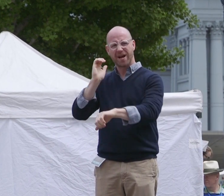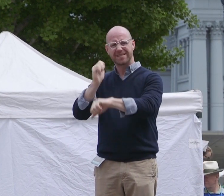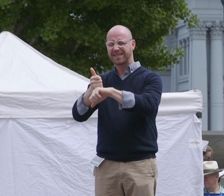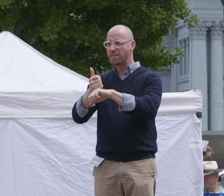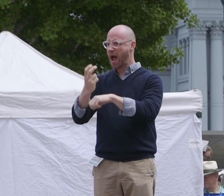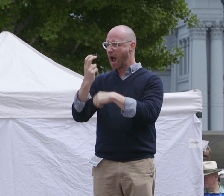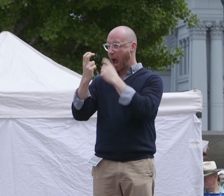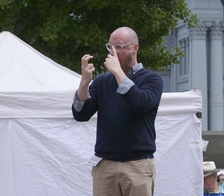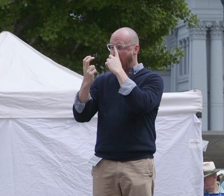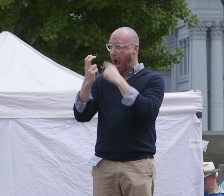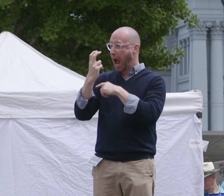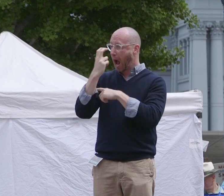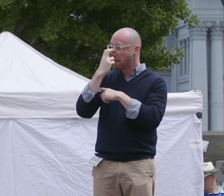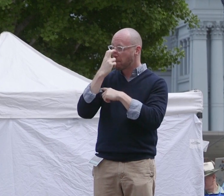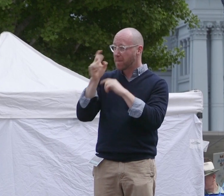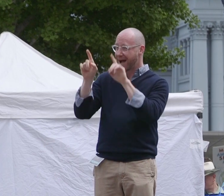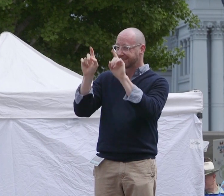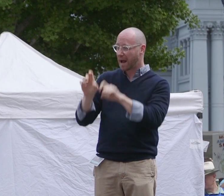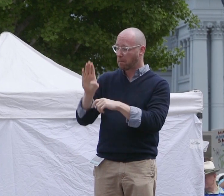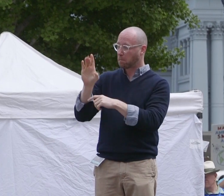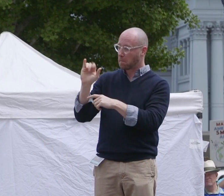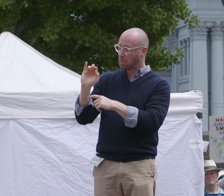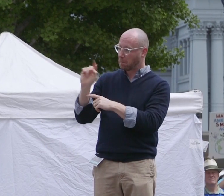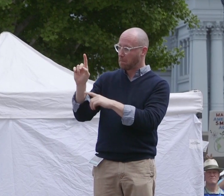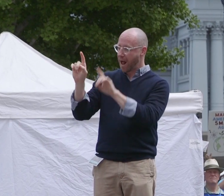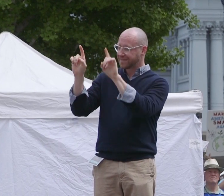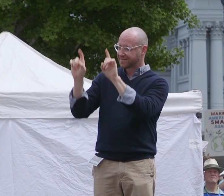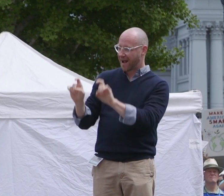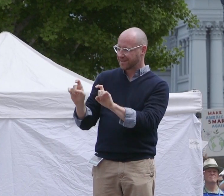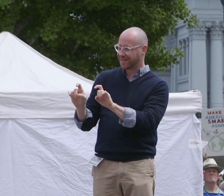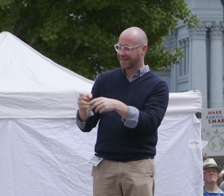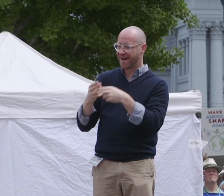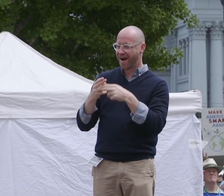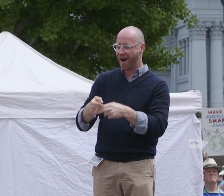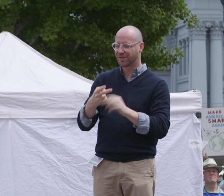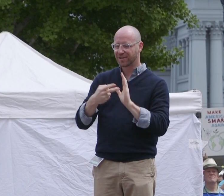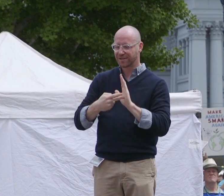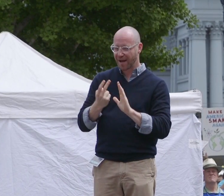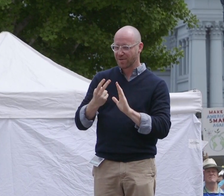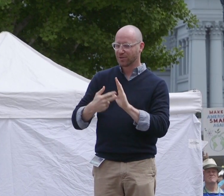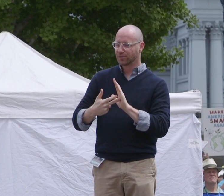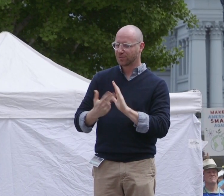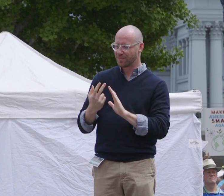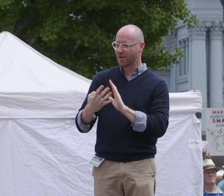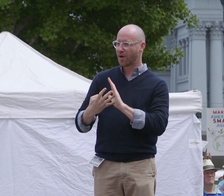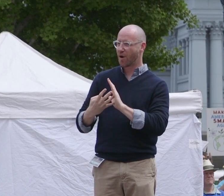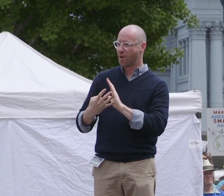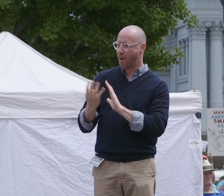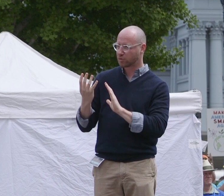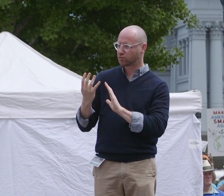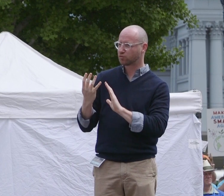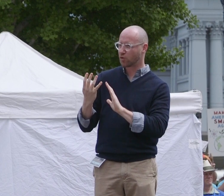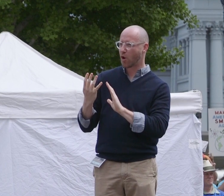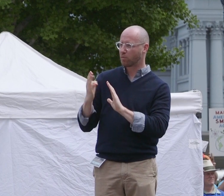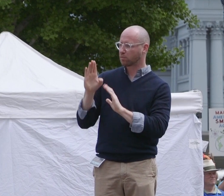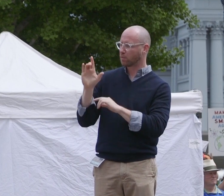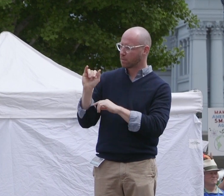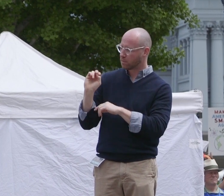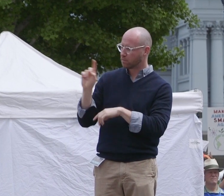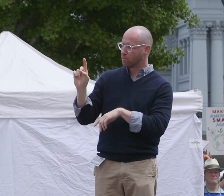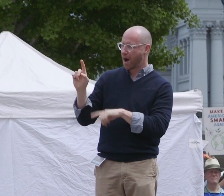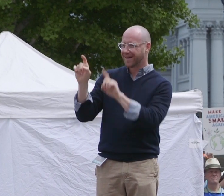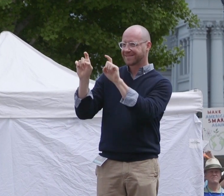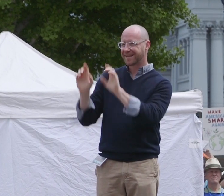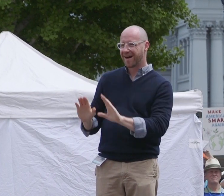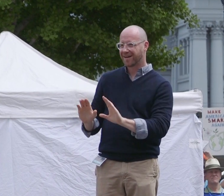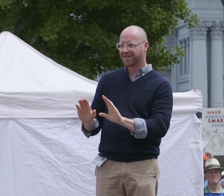I found out today, quadruple blind tests. It's because despite their commitment to the truth, a scientist knows that they